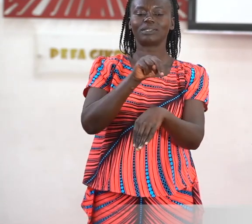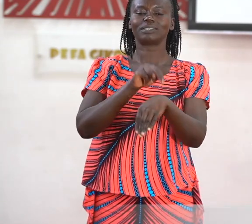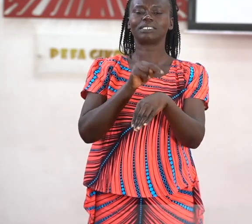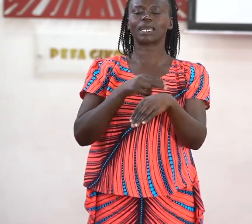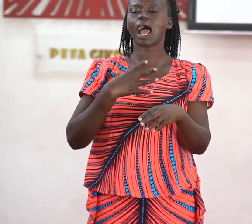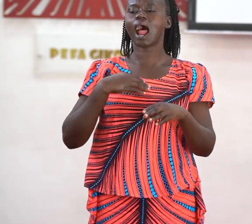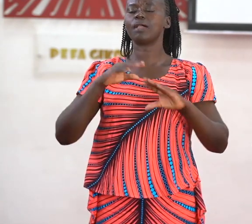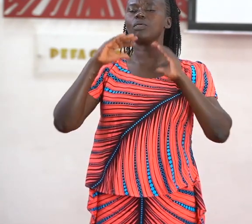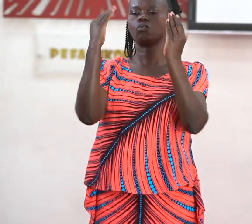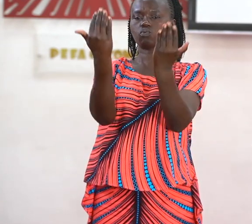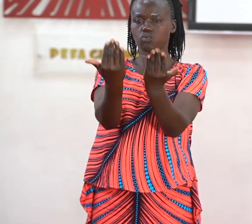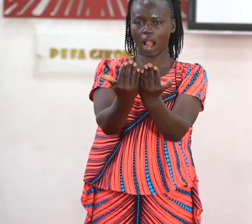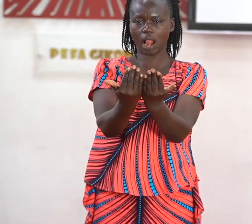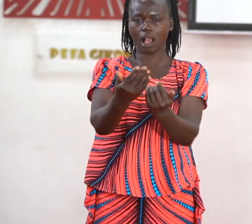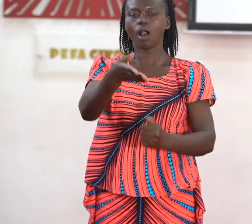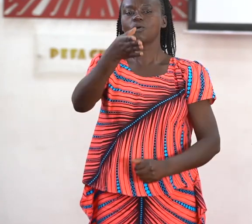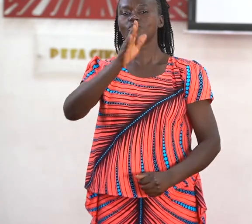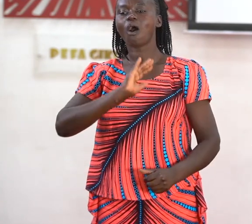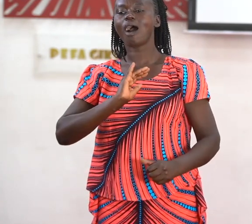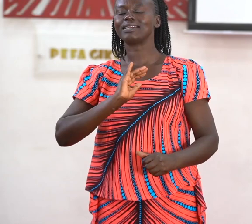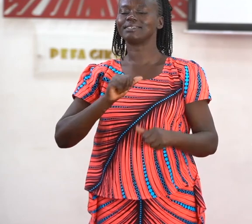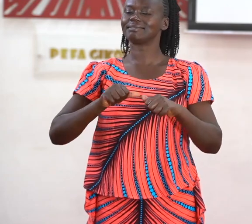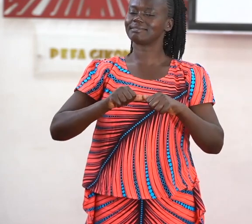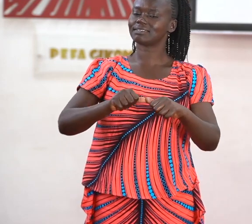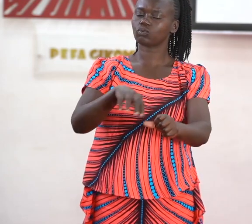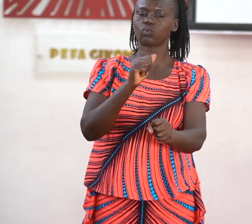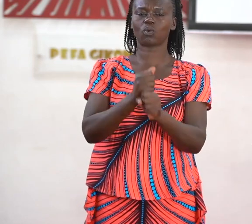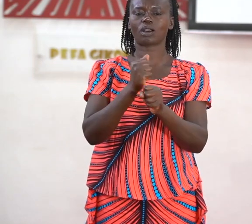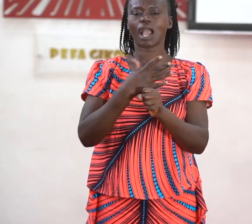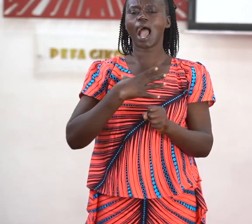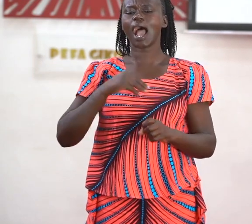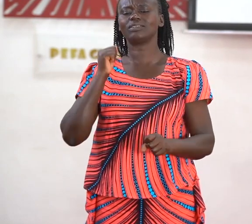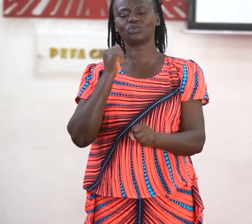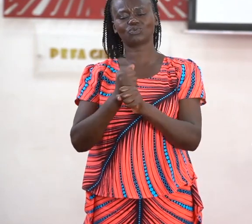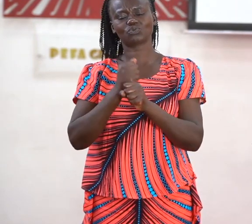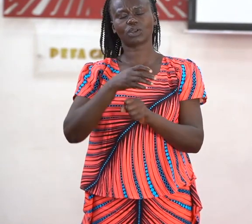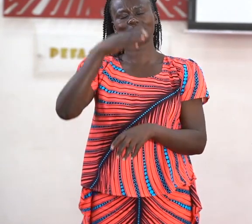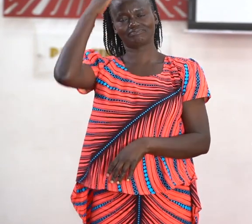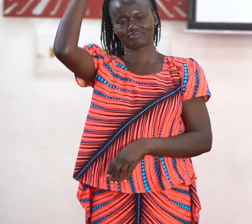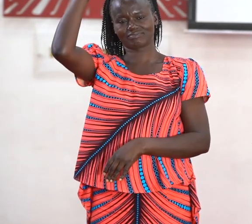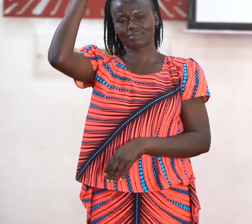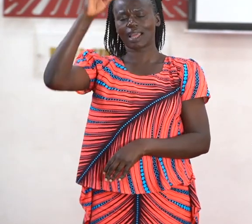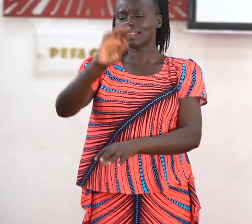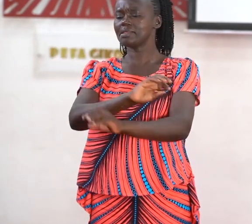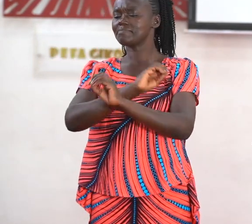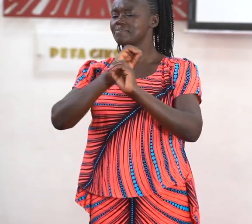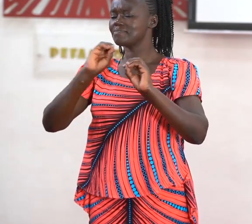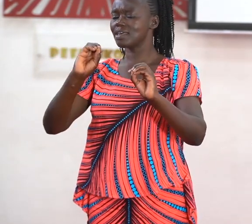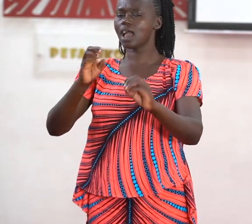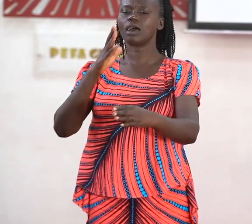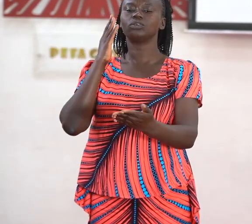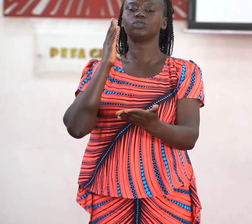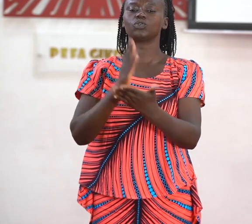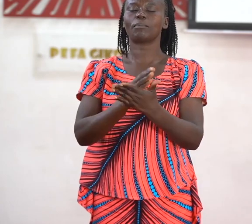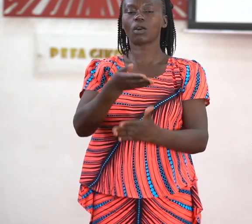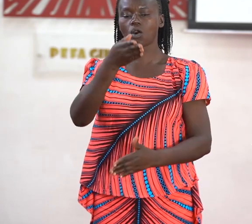world, God is still at work and he's doing his work. Nothing has stopped. God